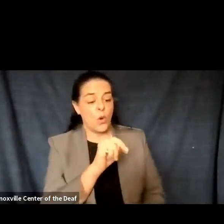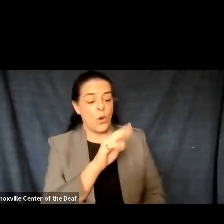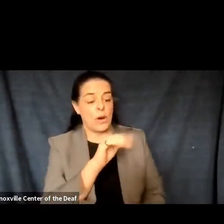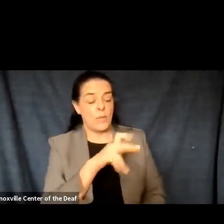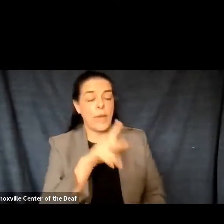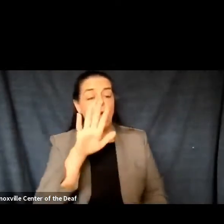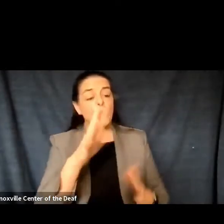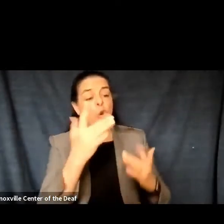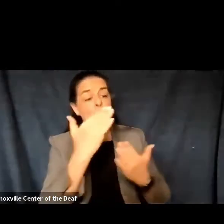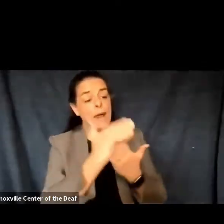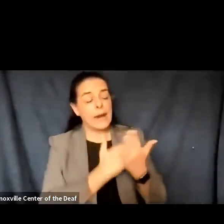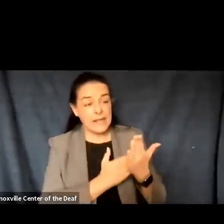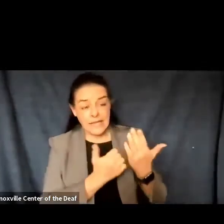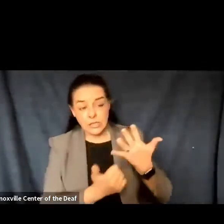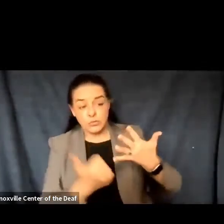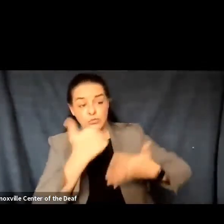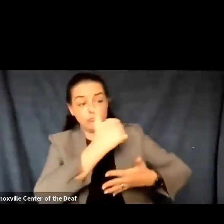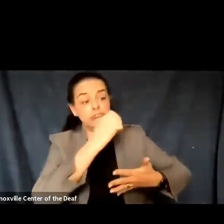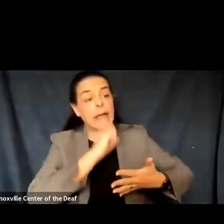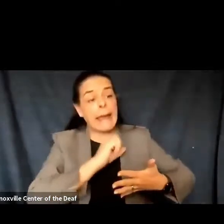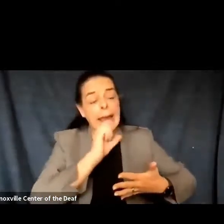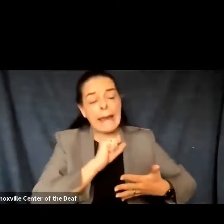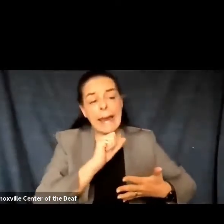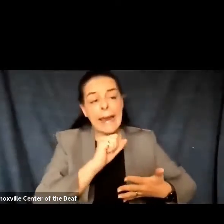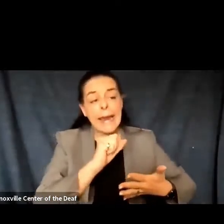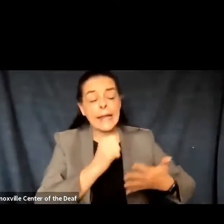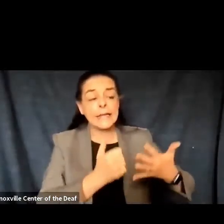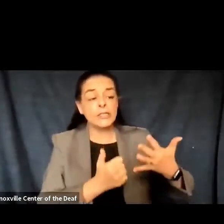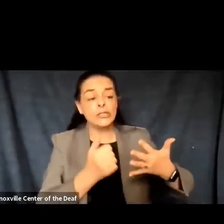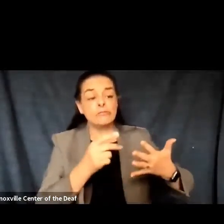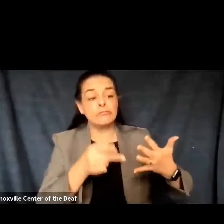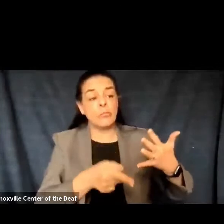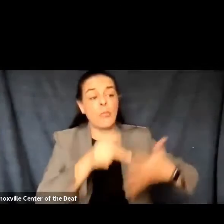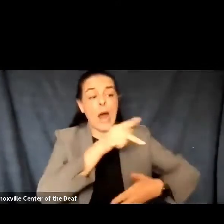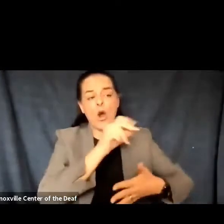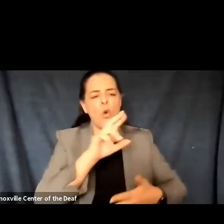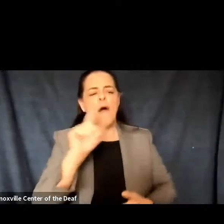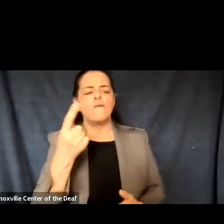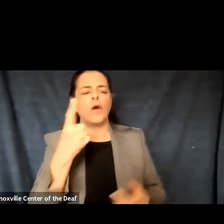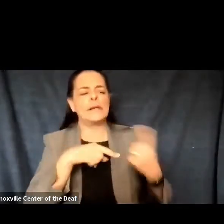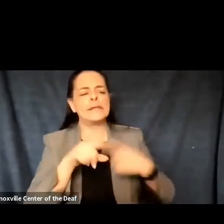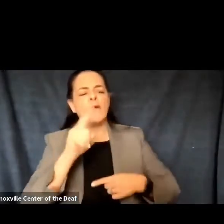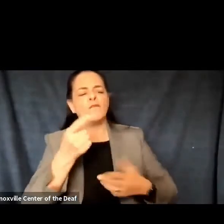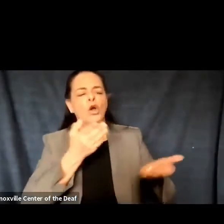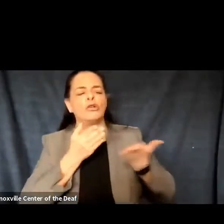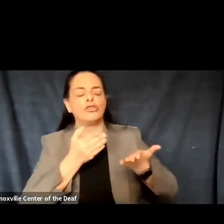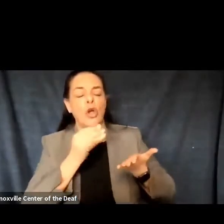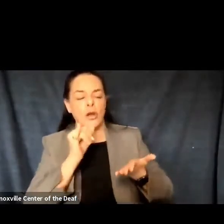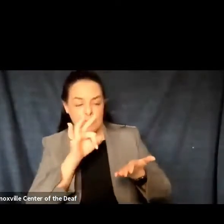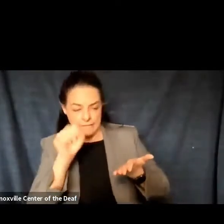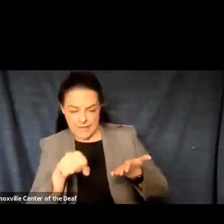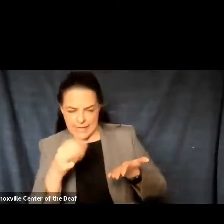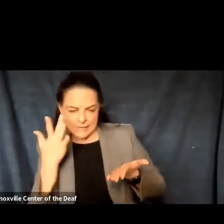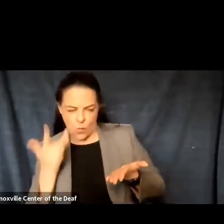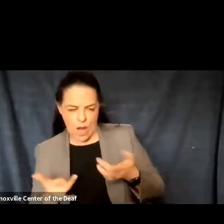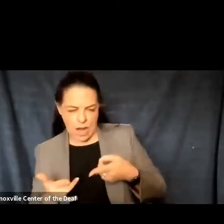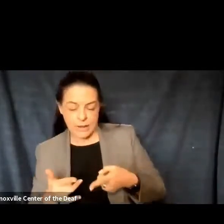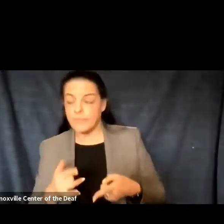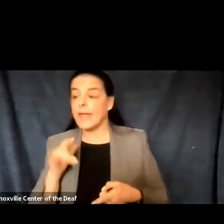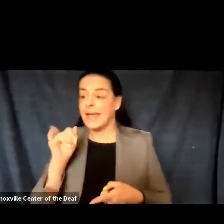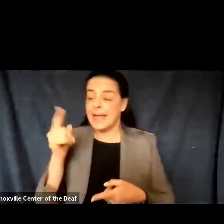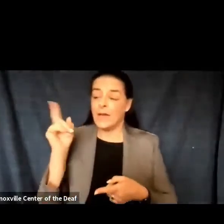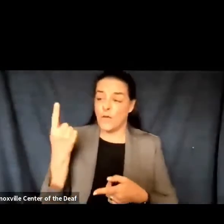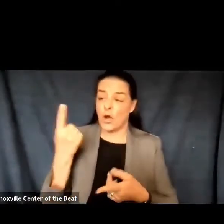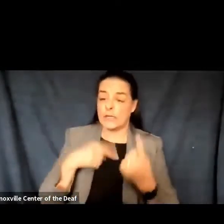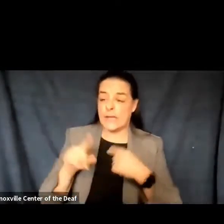list prioritized by age and priorities, or is it first come, first serve? And if so, why is it that way? It's first